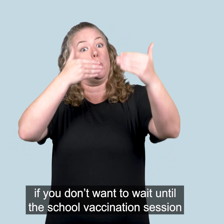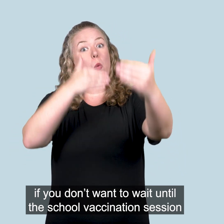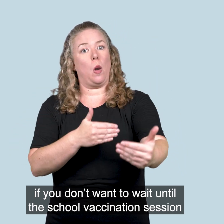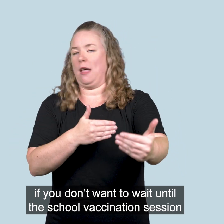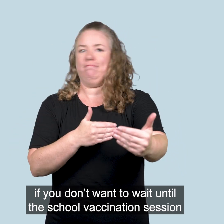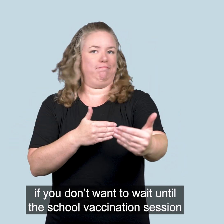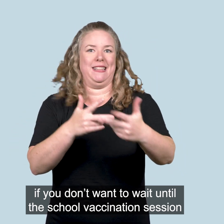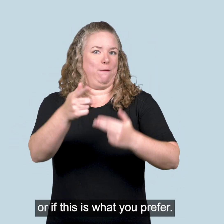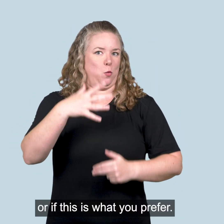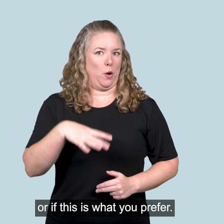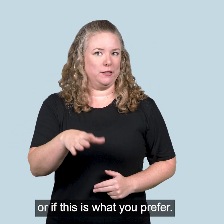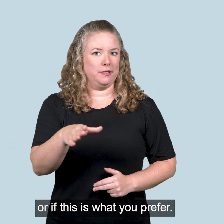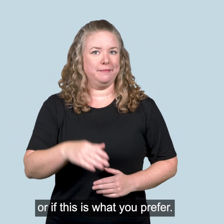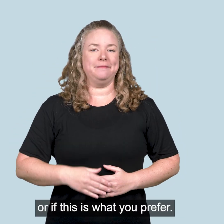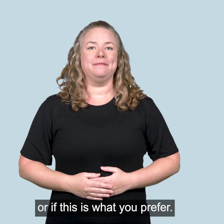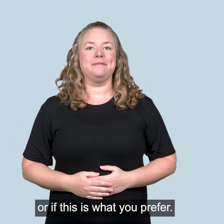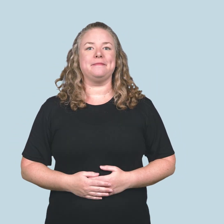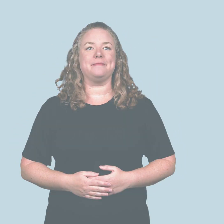school vaccination session or if this is what you prefer.